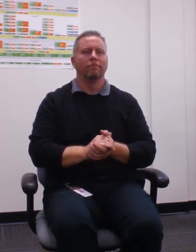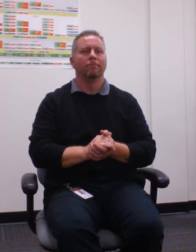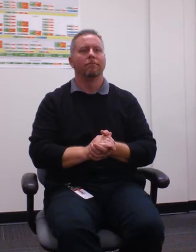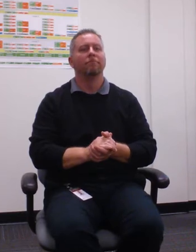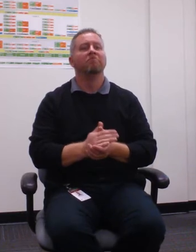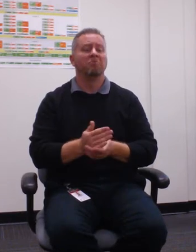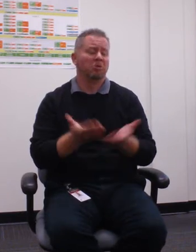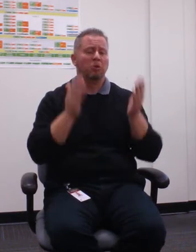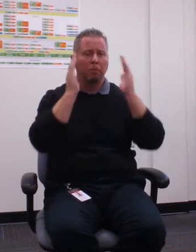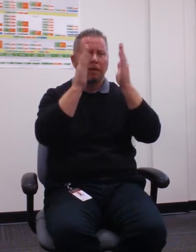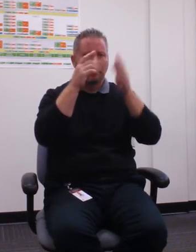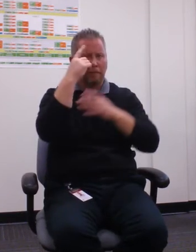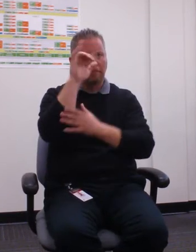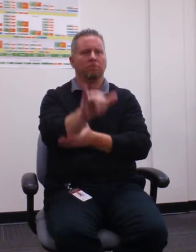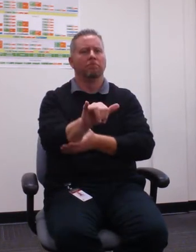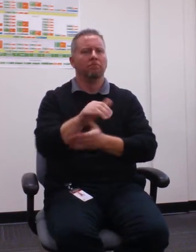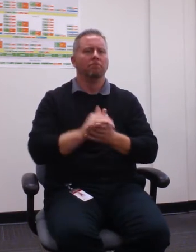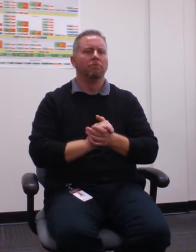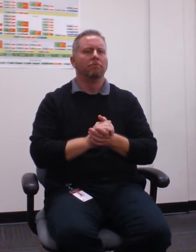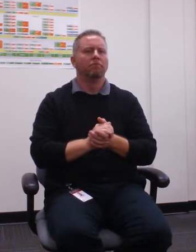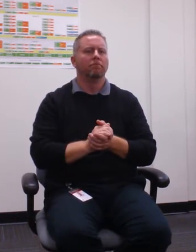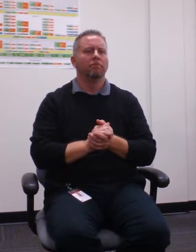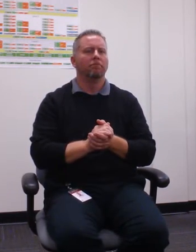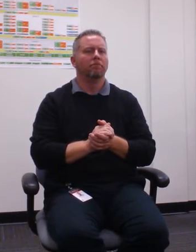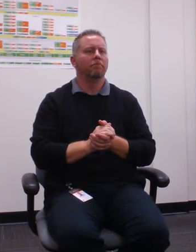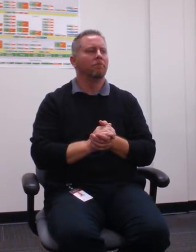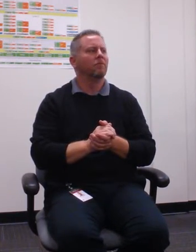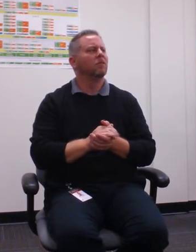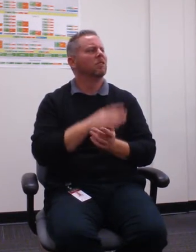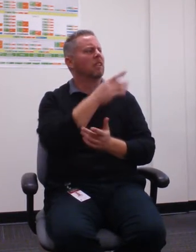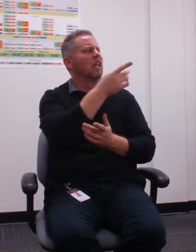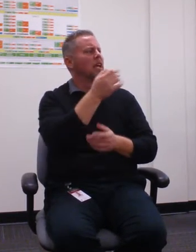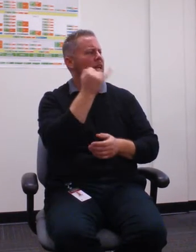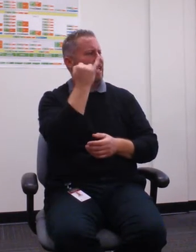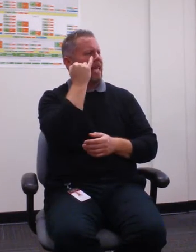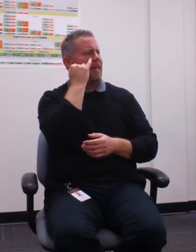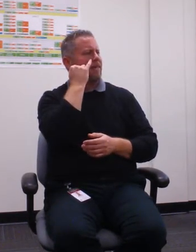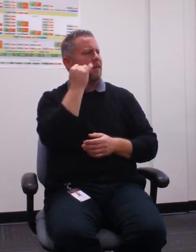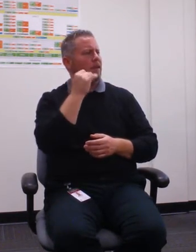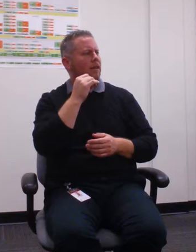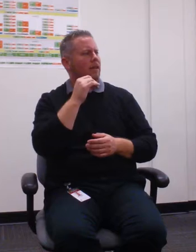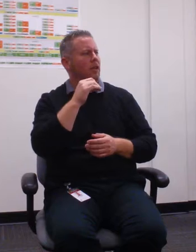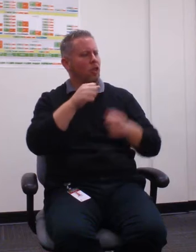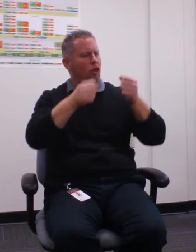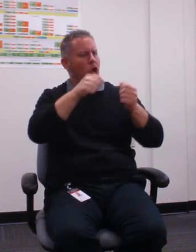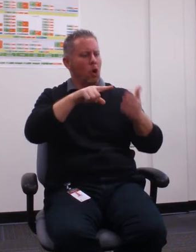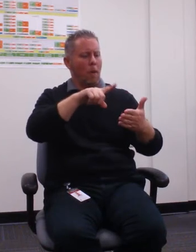Something to watch out for. Chris? What if it's a push to start and you just leave the key in the seat?